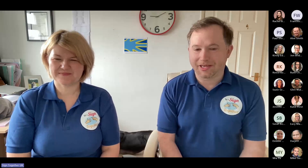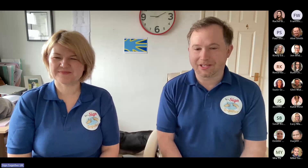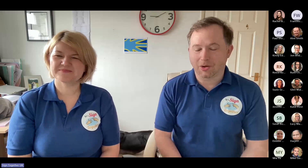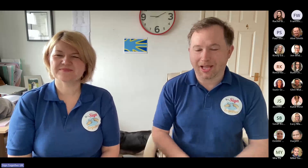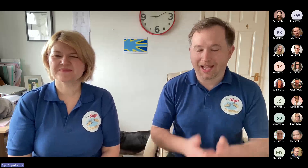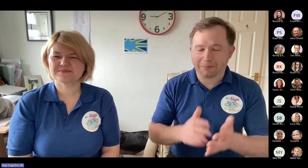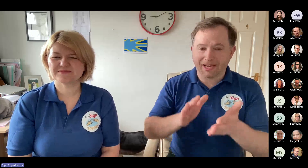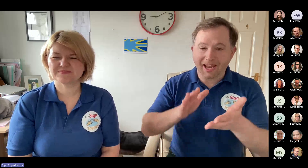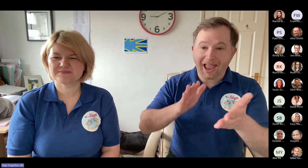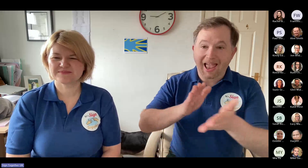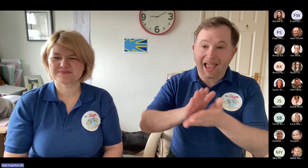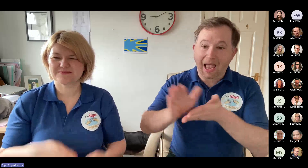Week. So happy